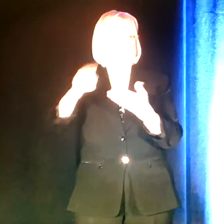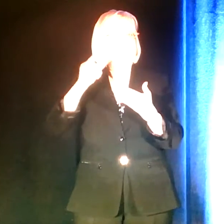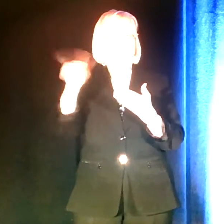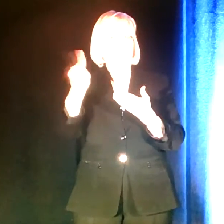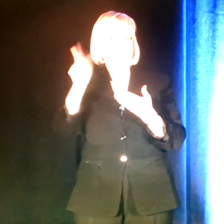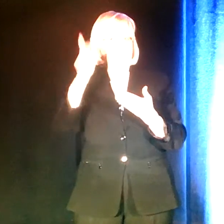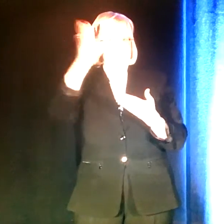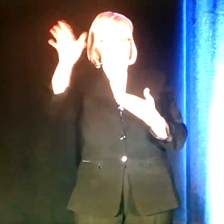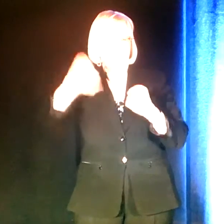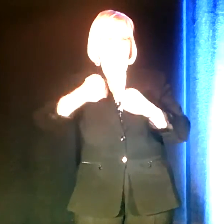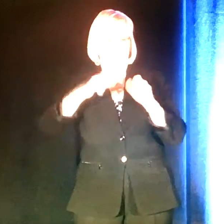So,